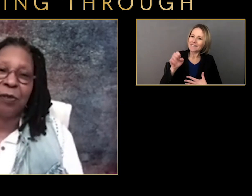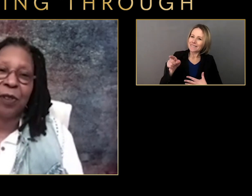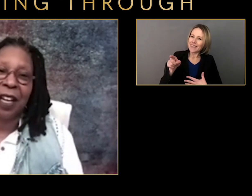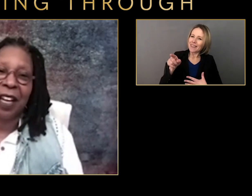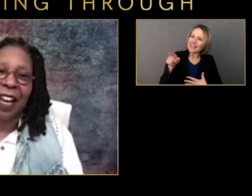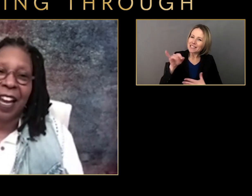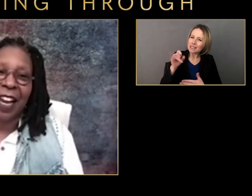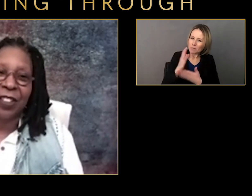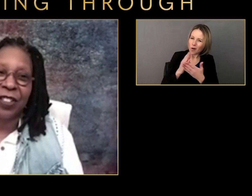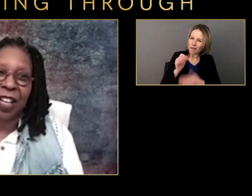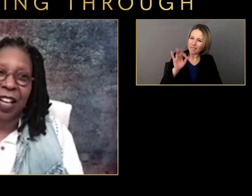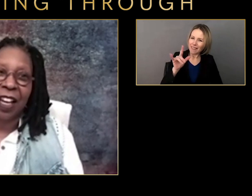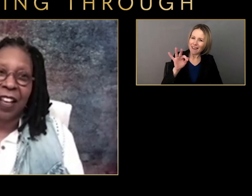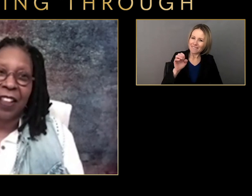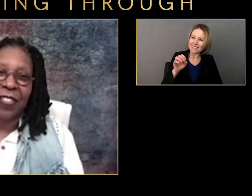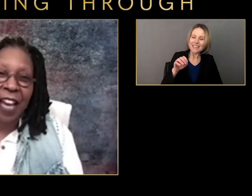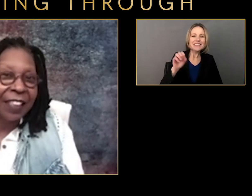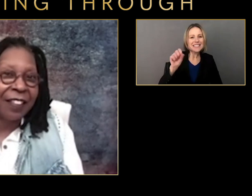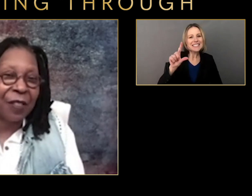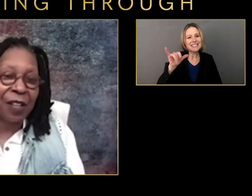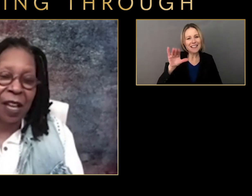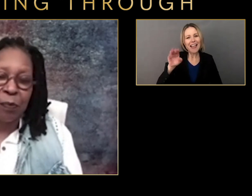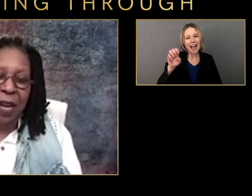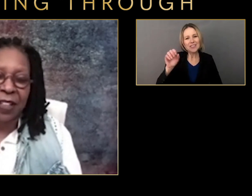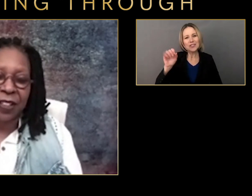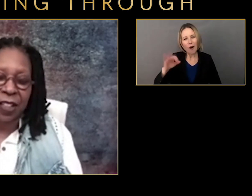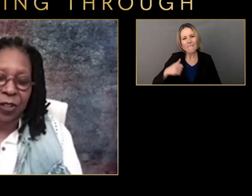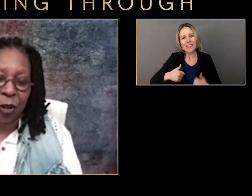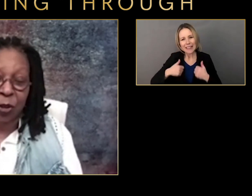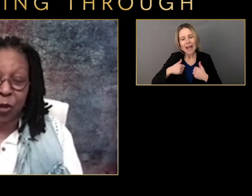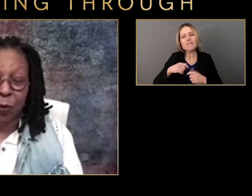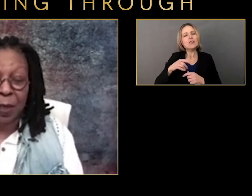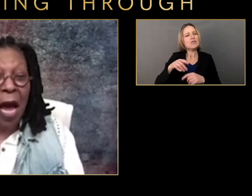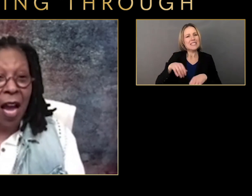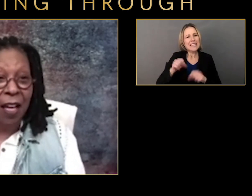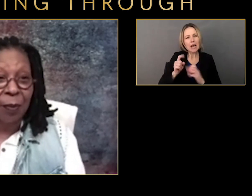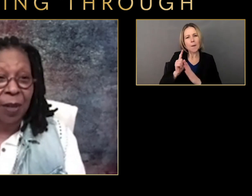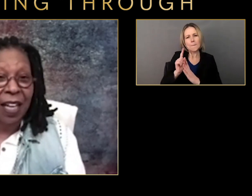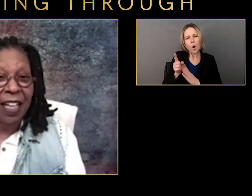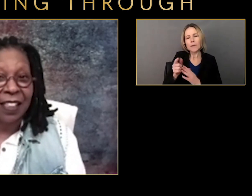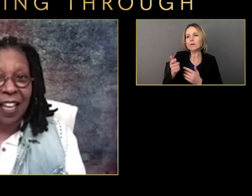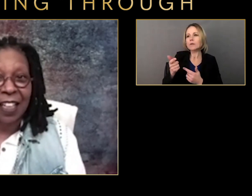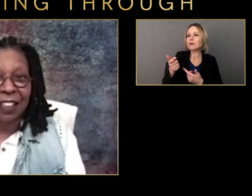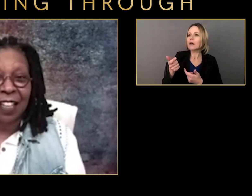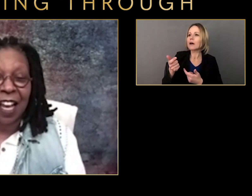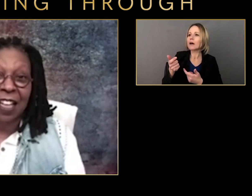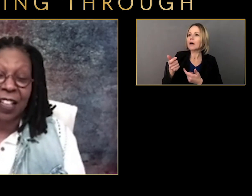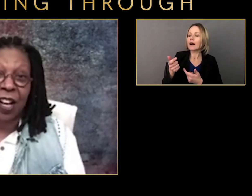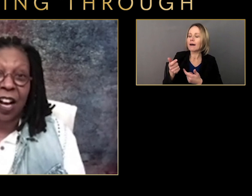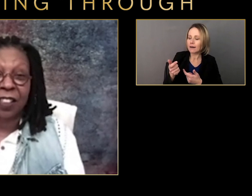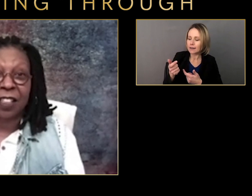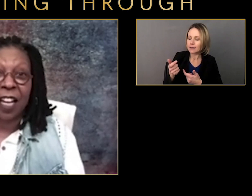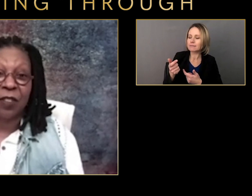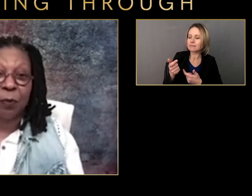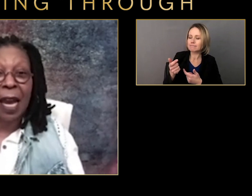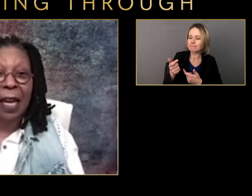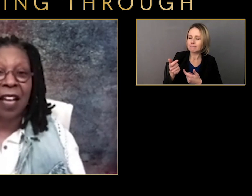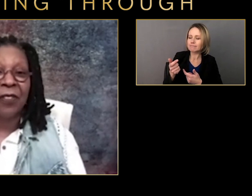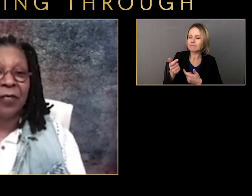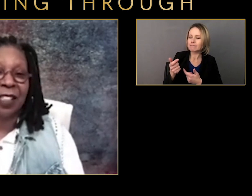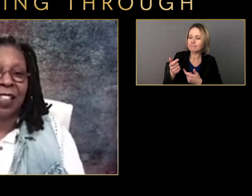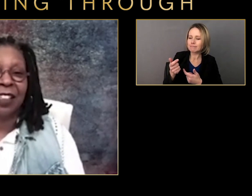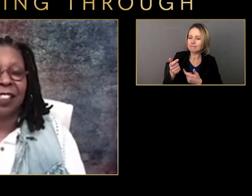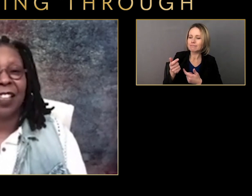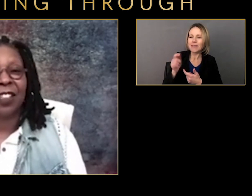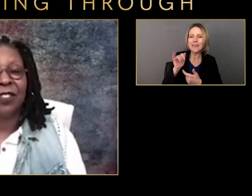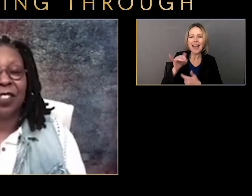of life. And that's the thing that makes it so sublime, is that it's not a slice of Black